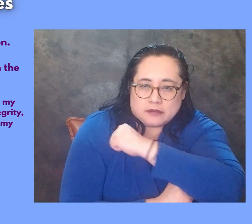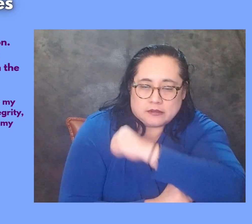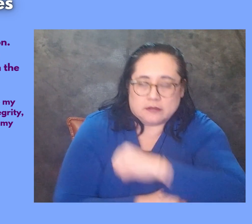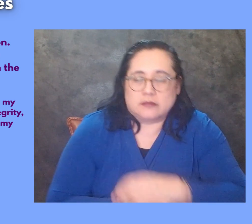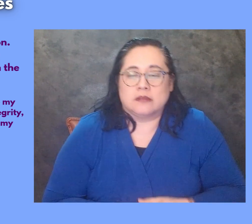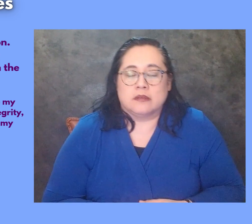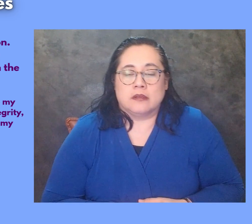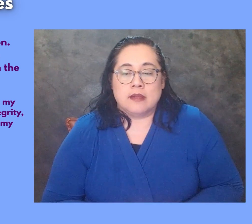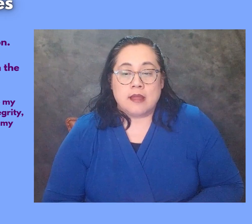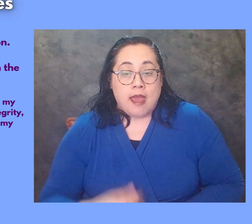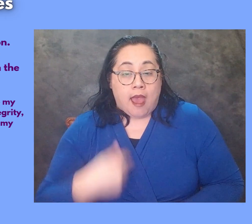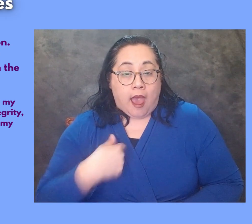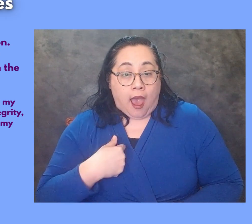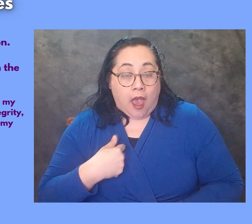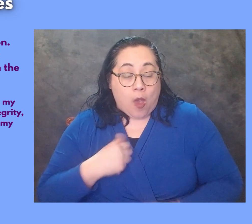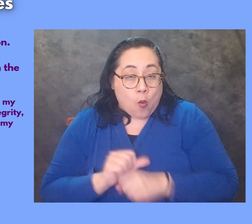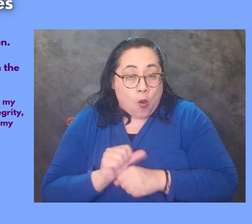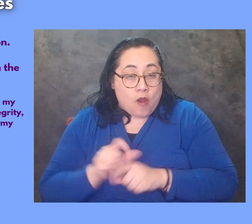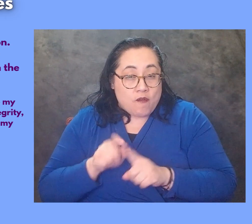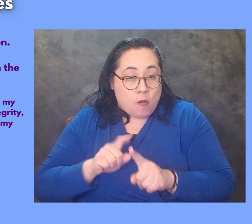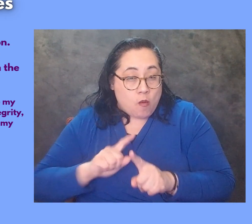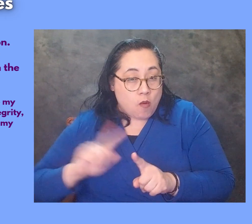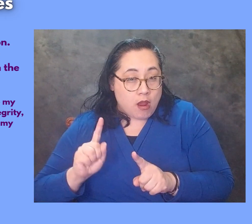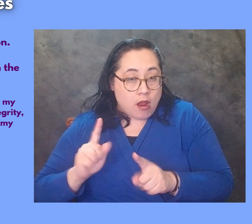what are your fundamental values?